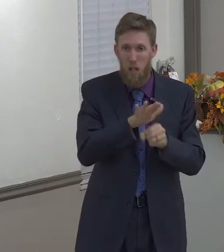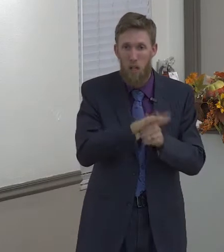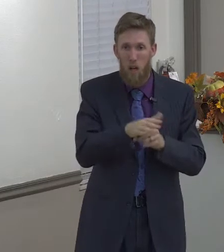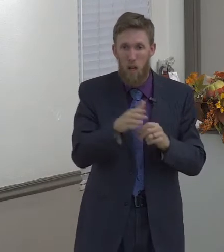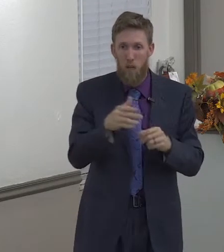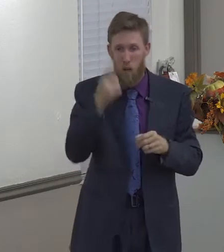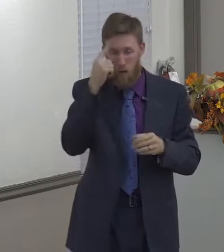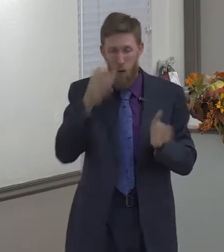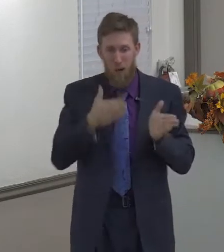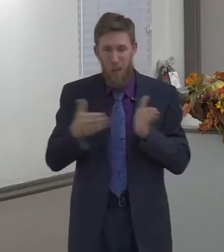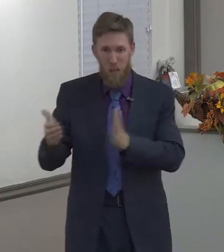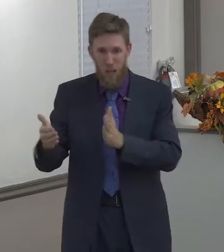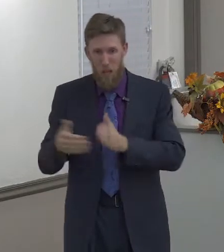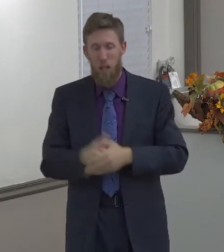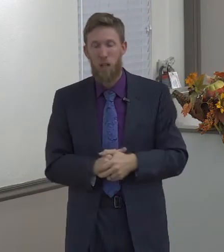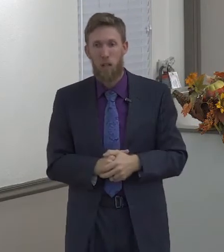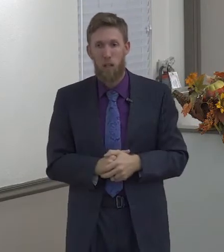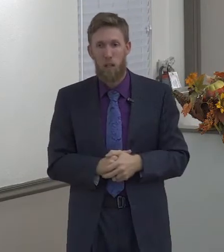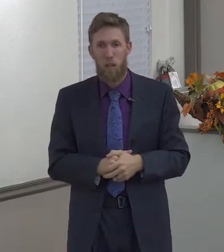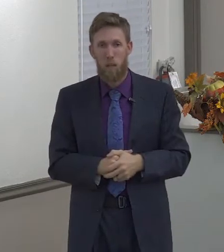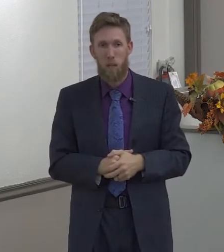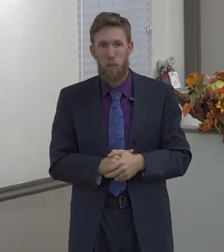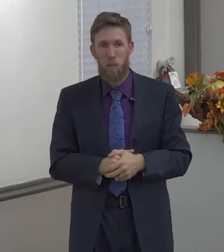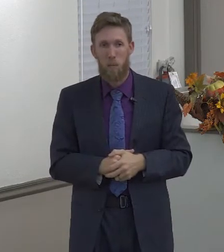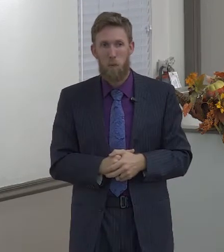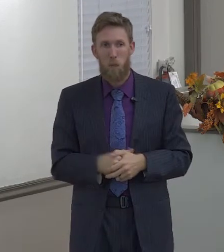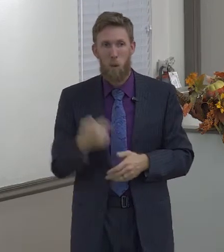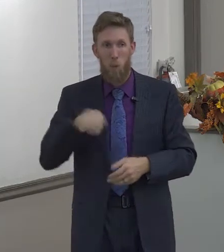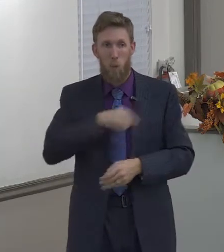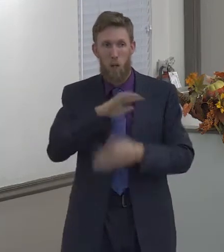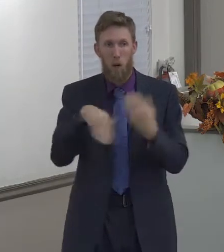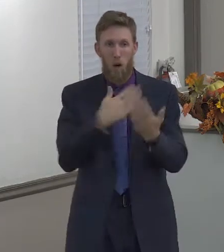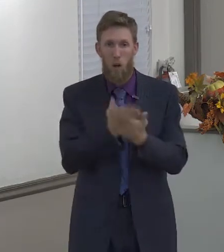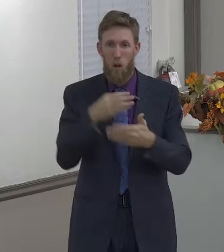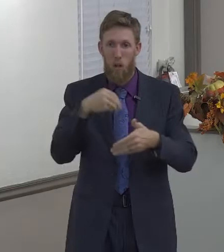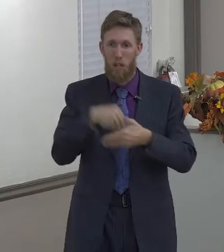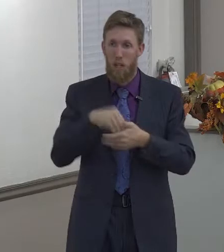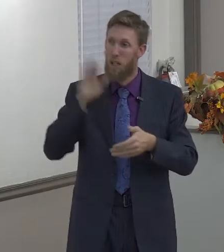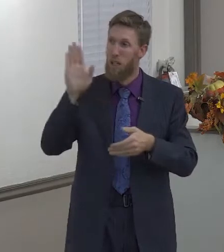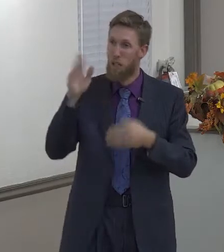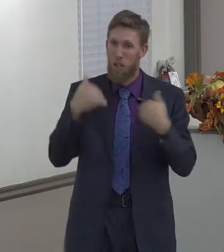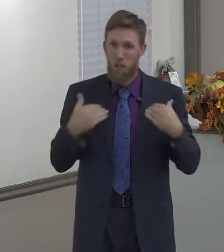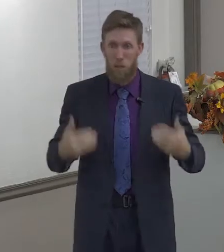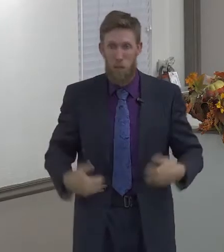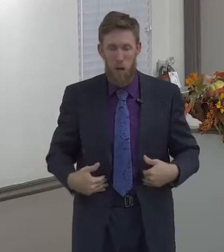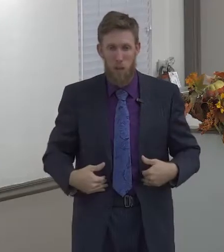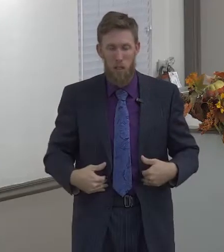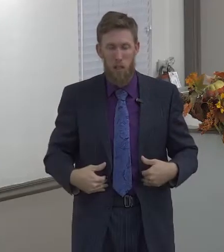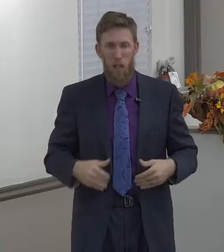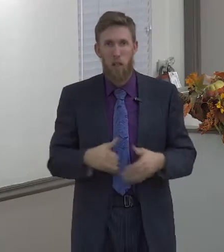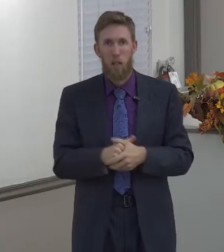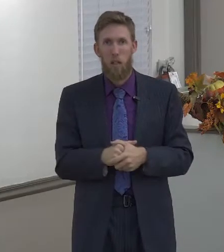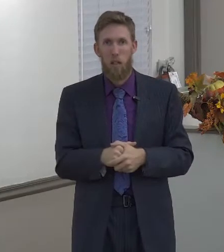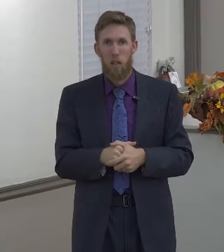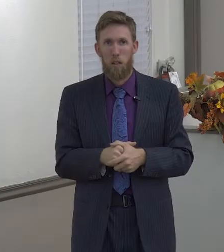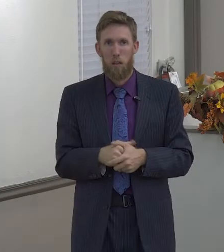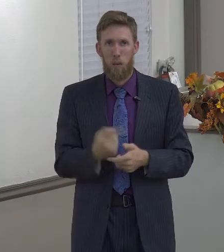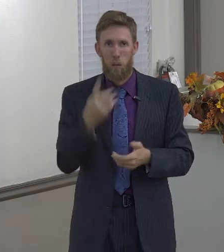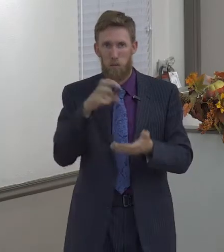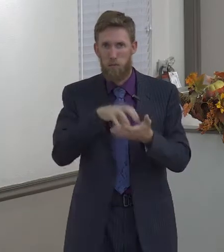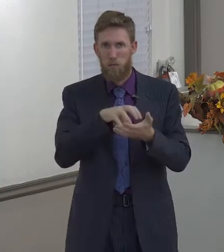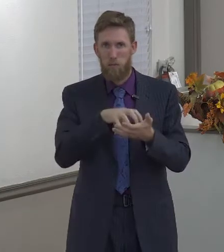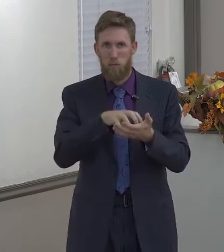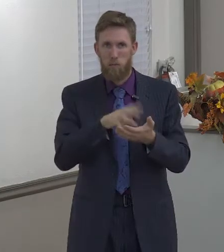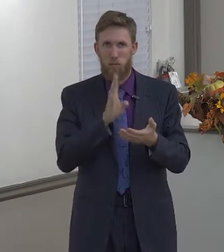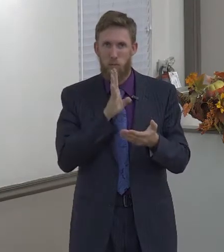differing according to the grace that is given to us, whether prophecy, let us prophesy according to the proportion of faith, or